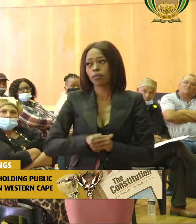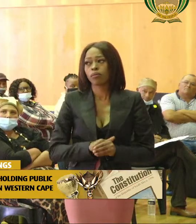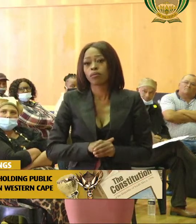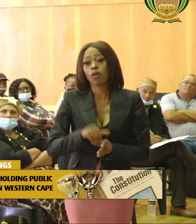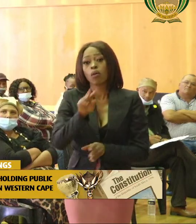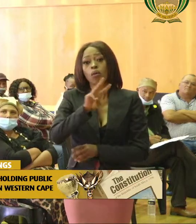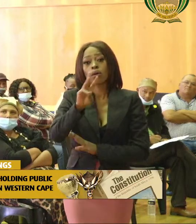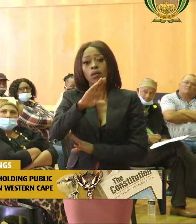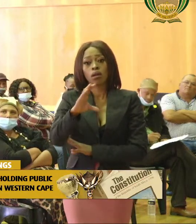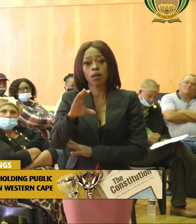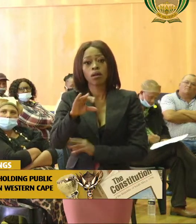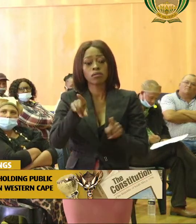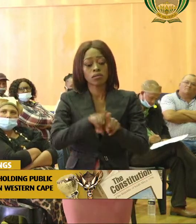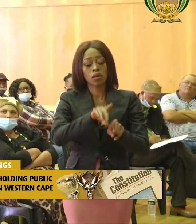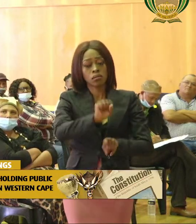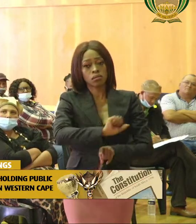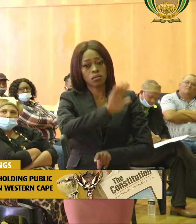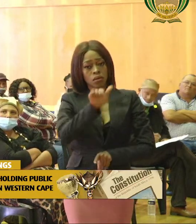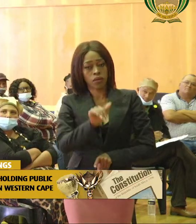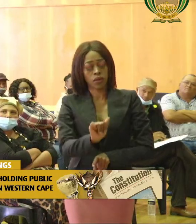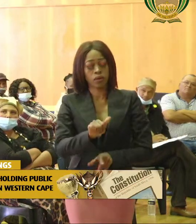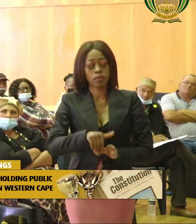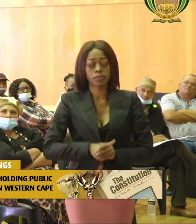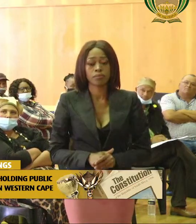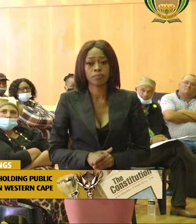Western Cape in South Africa,